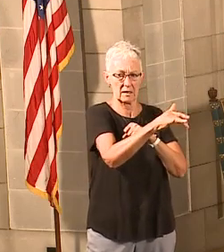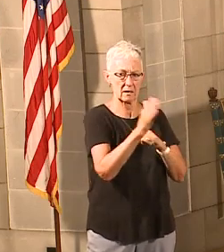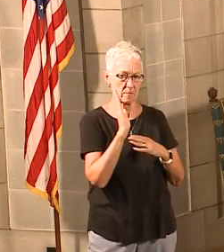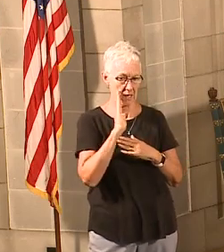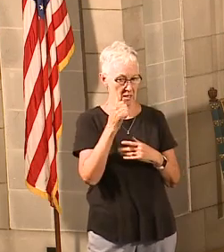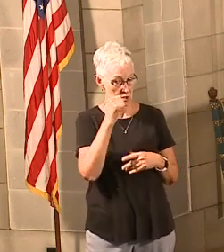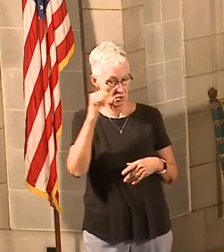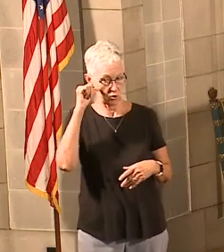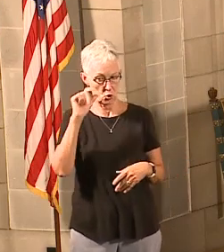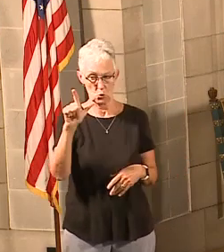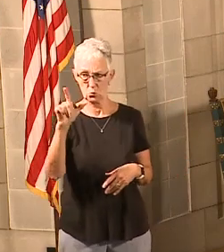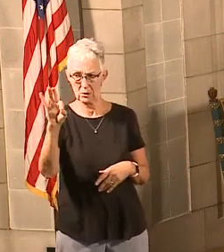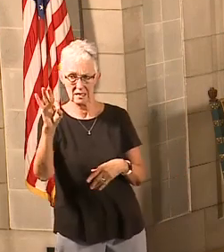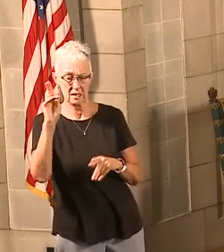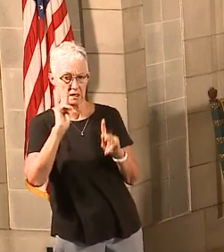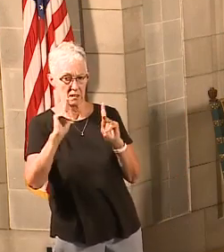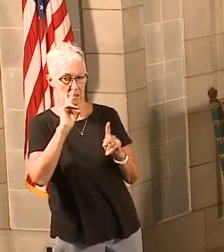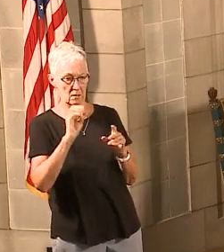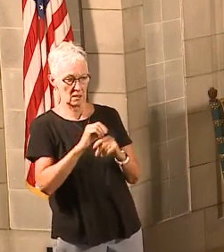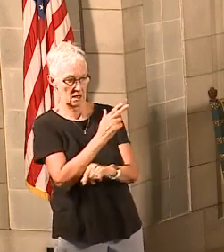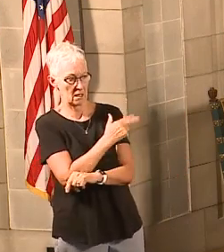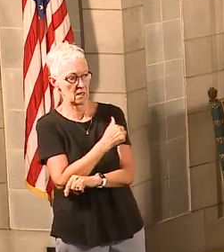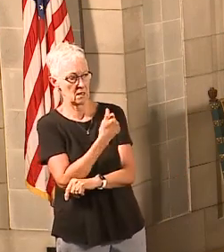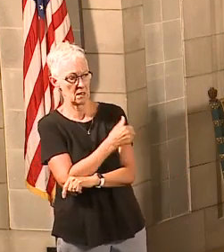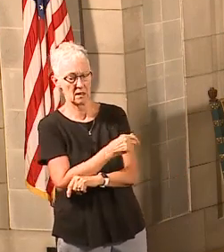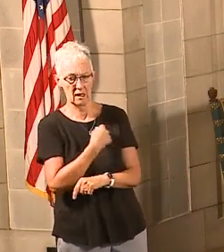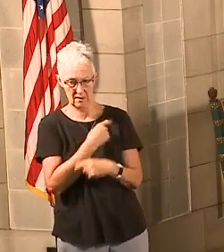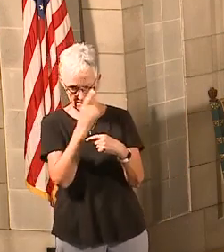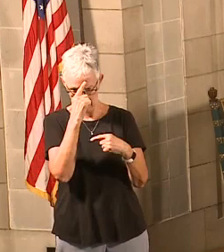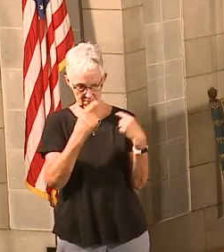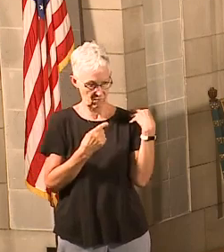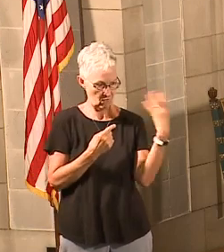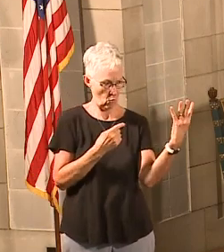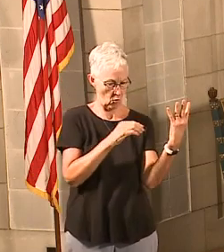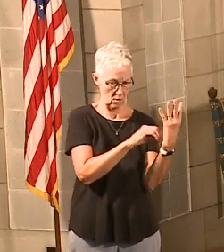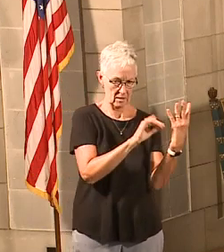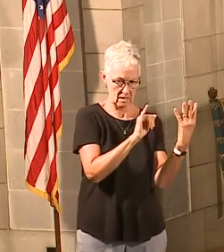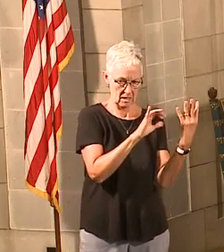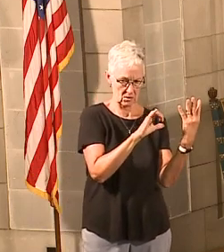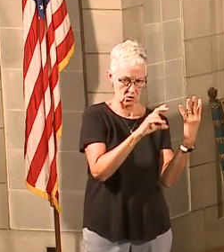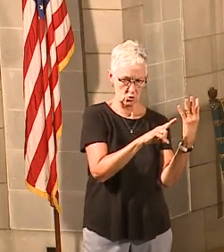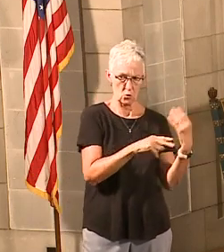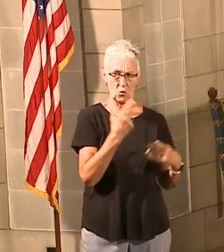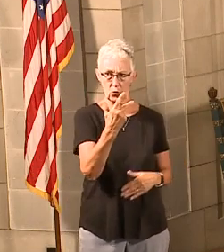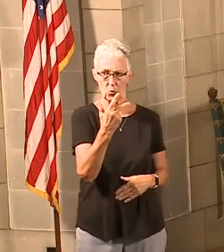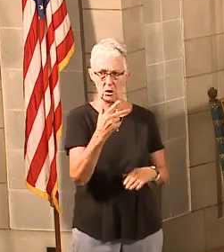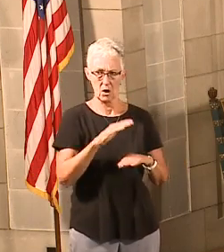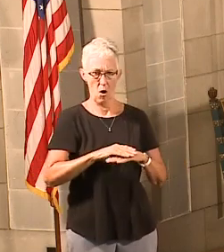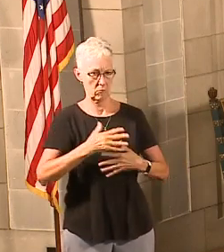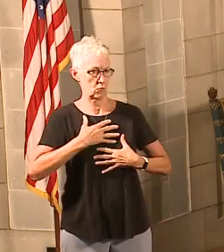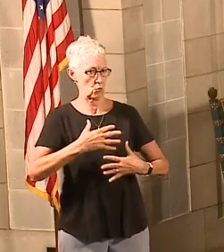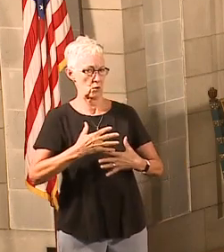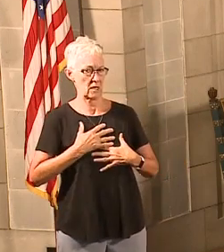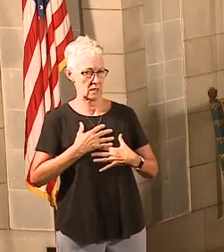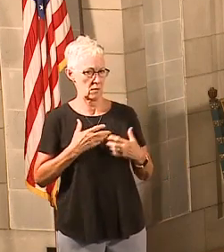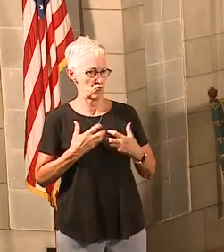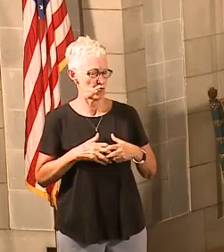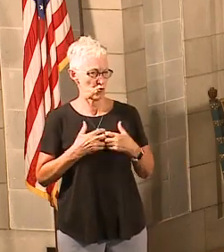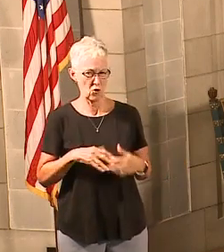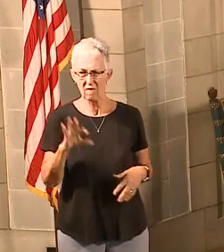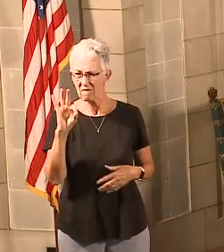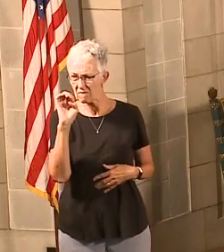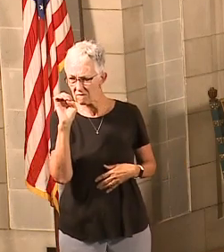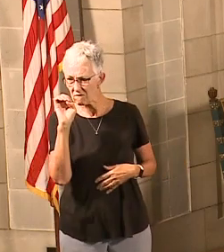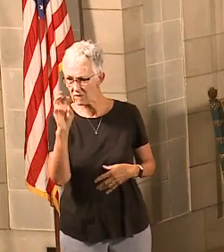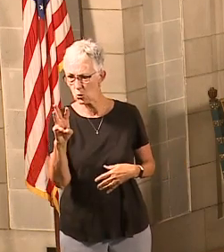29 people. I think 4 in the ICU, 3 on ventilators. So you can see very few coronavirus patients in the